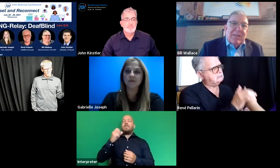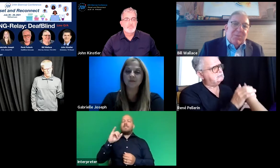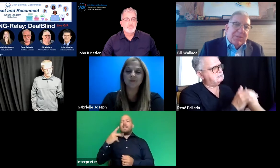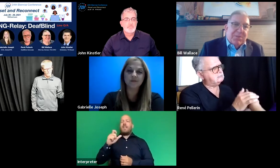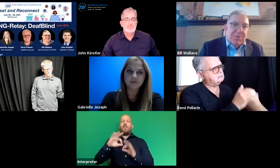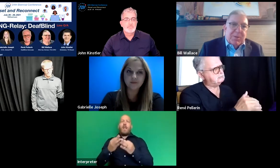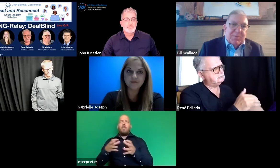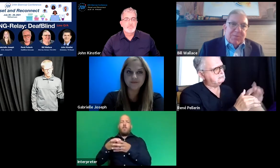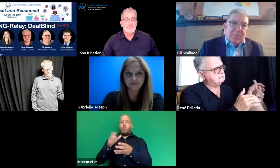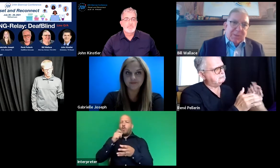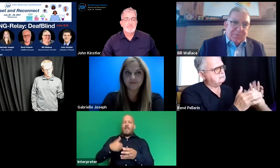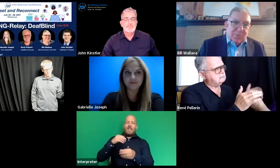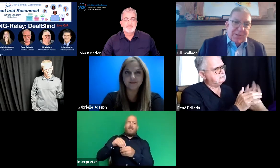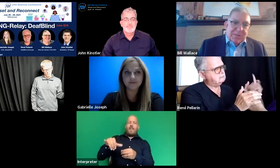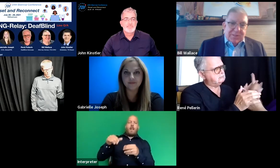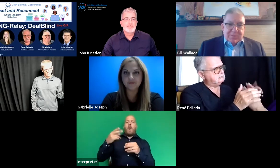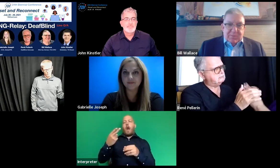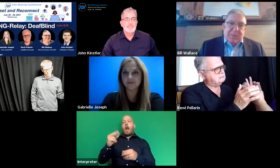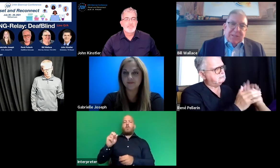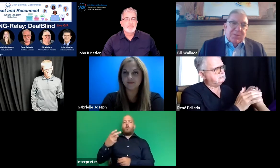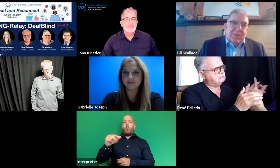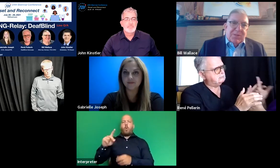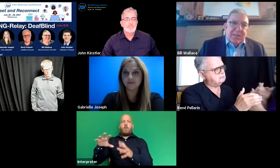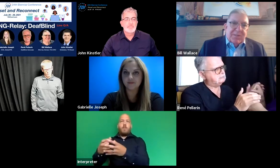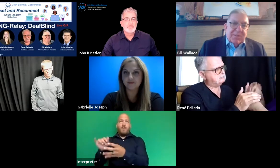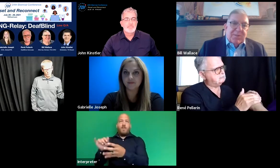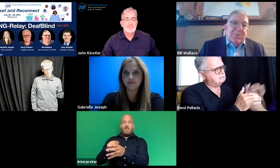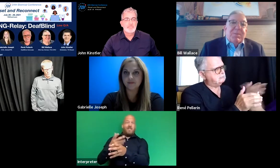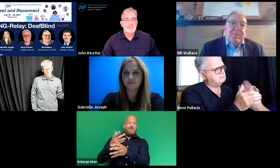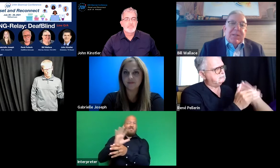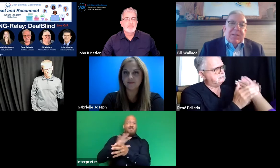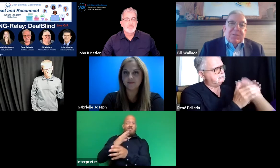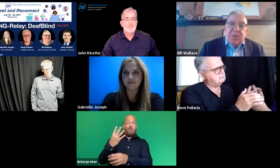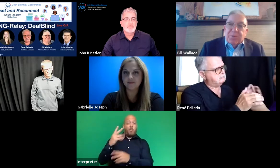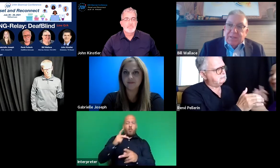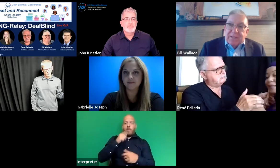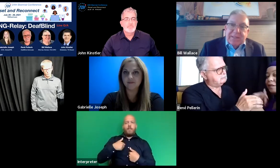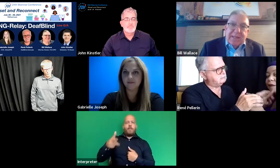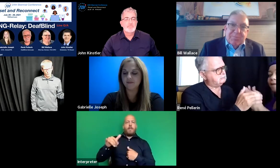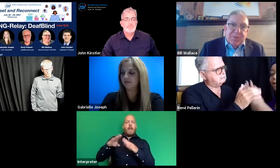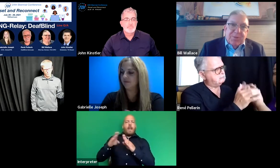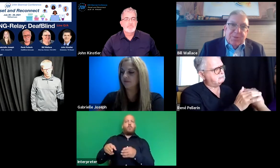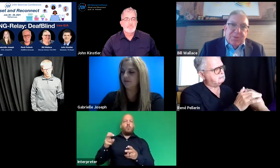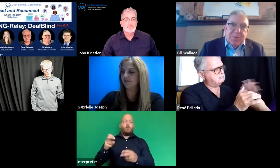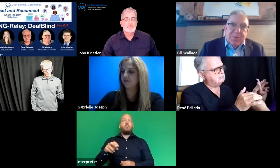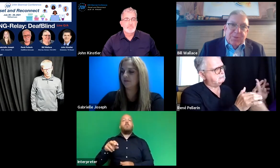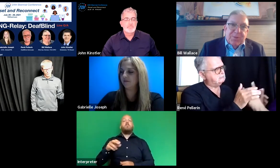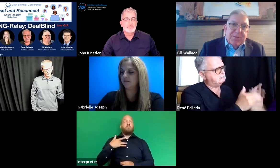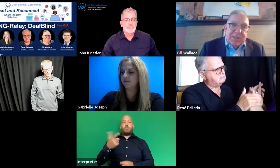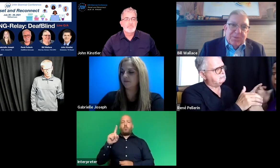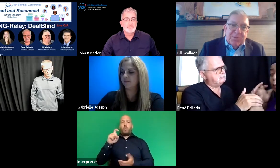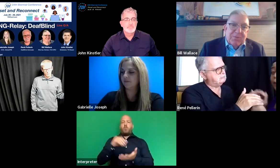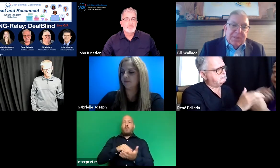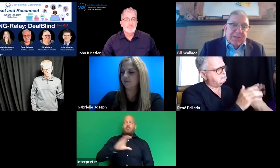and for a household of about four, that's about $106,000. So that program is